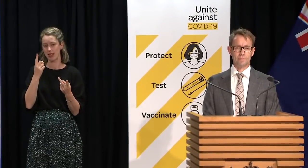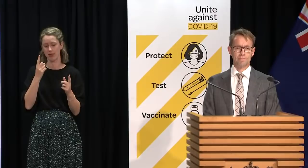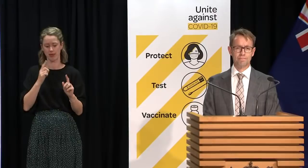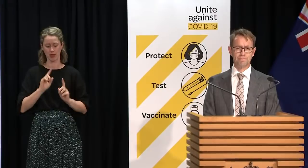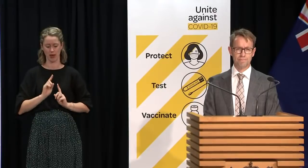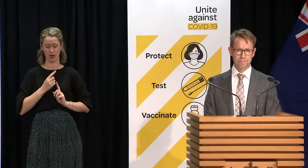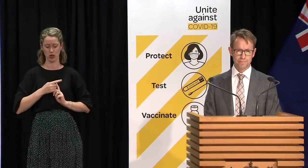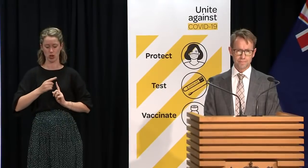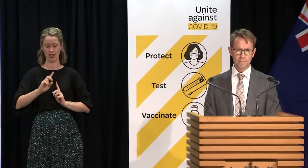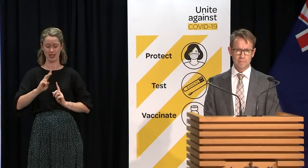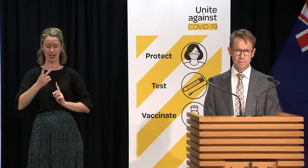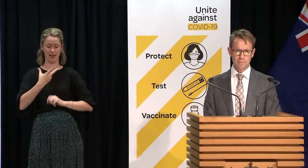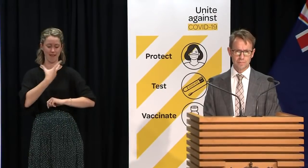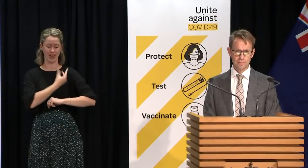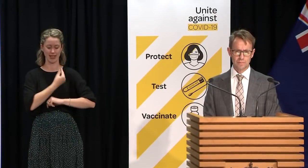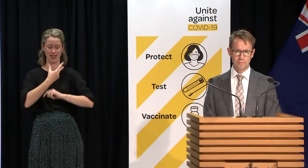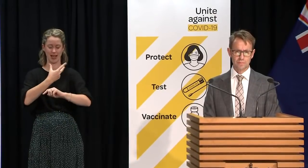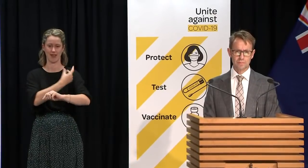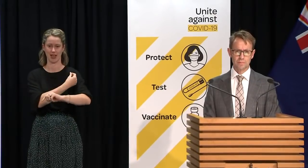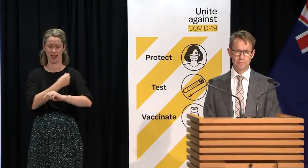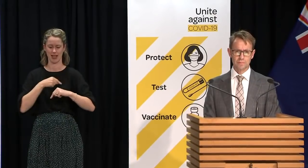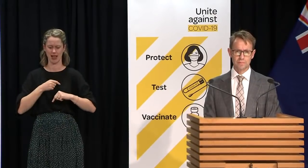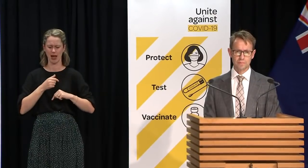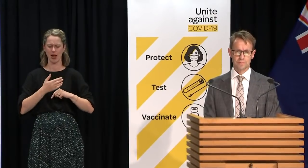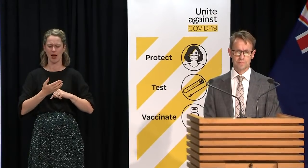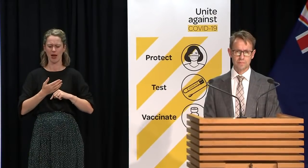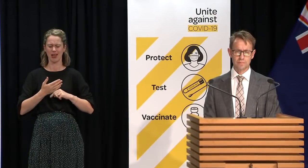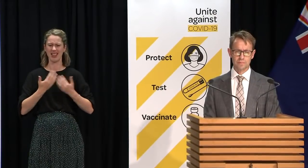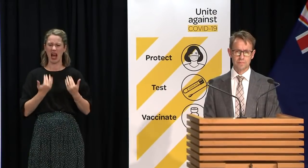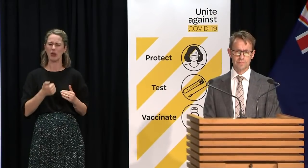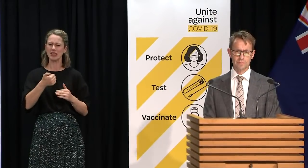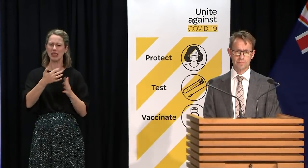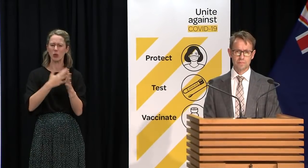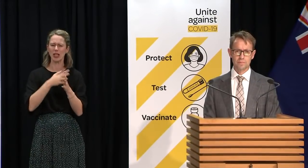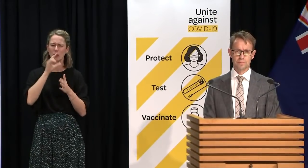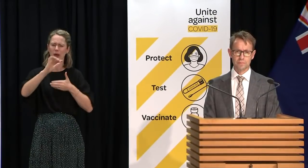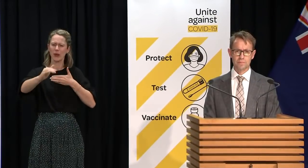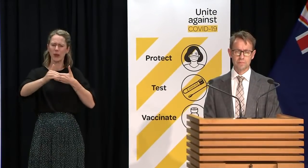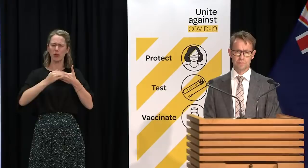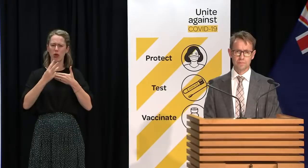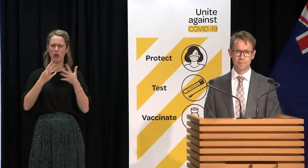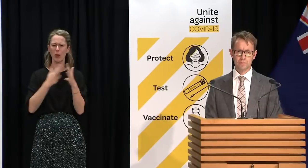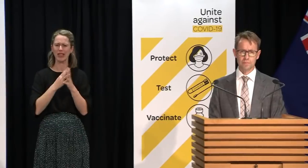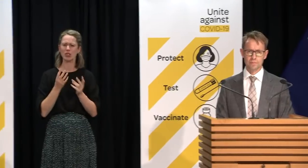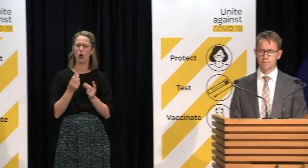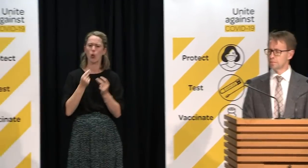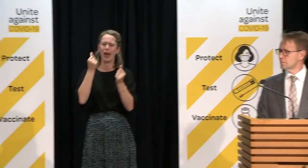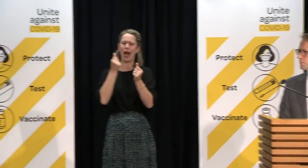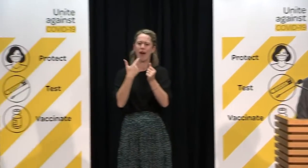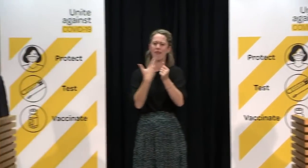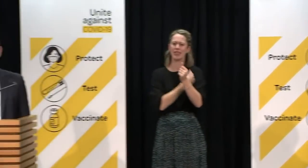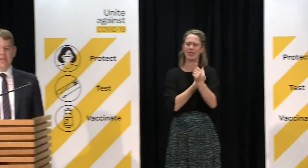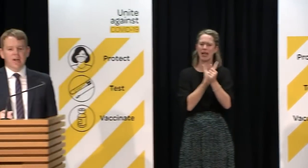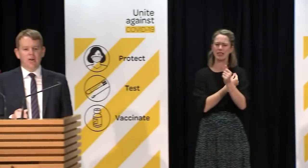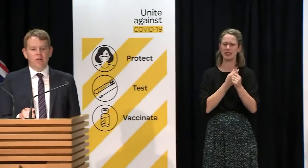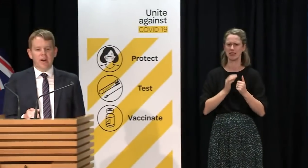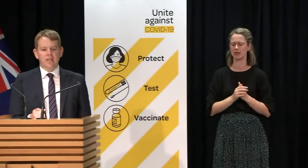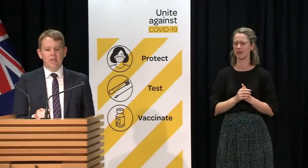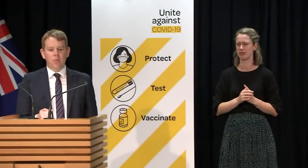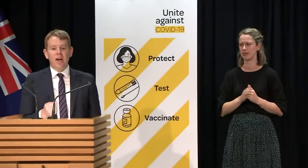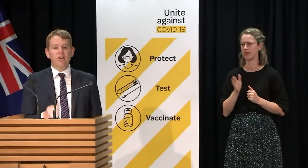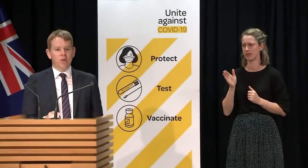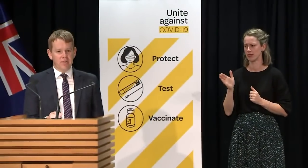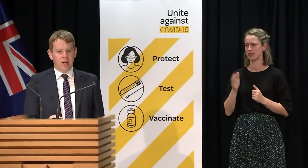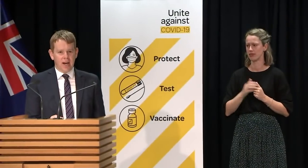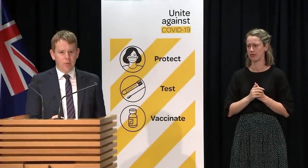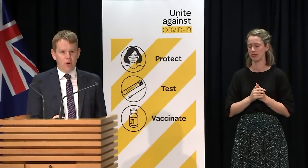second doses, going from 6 weeks back to the original 3 weeks between jab one and jab two? So look, I guess the first thing that I would say on that